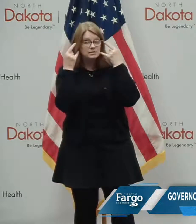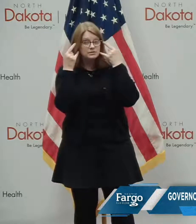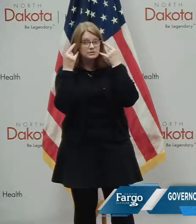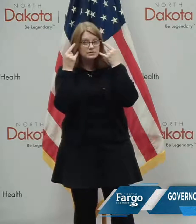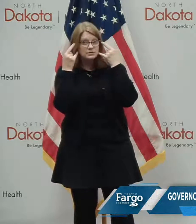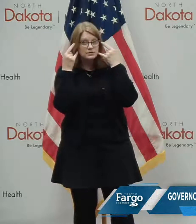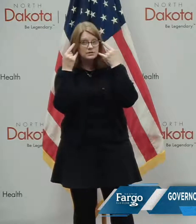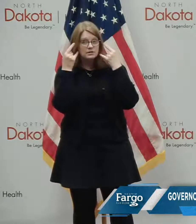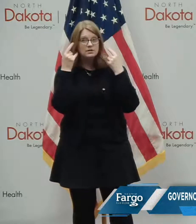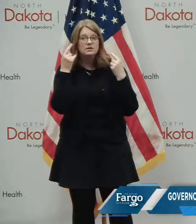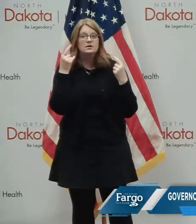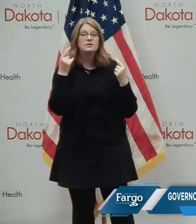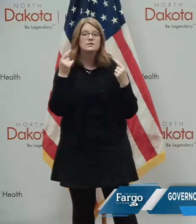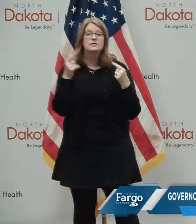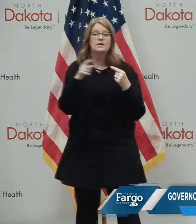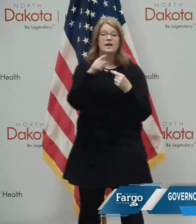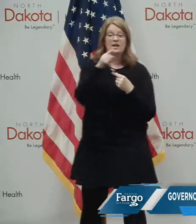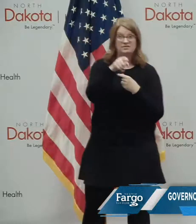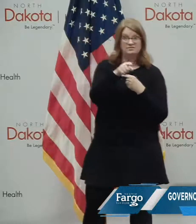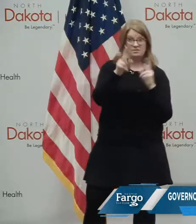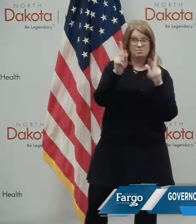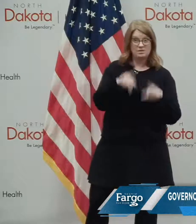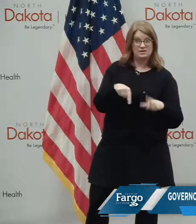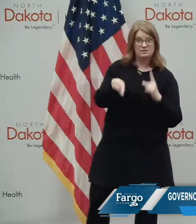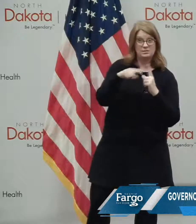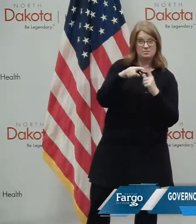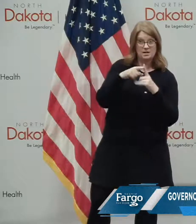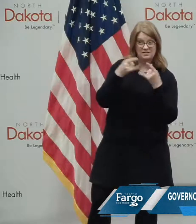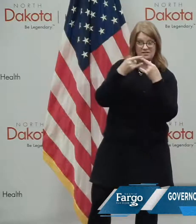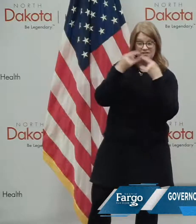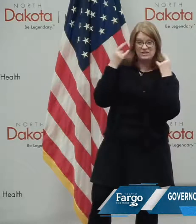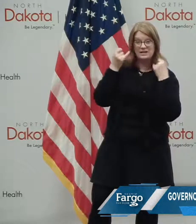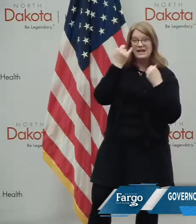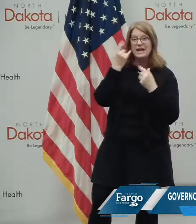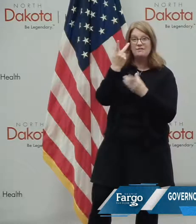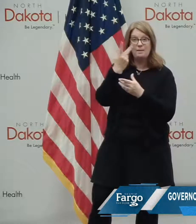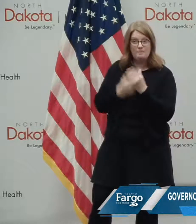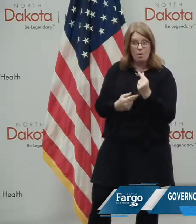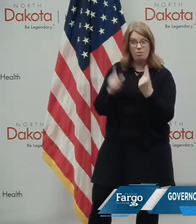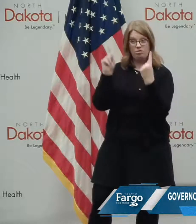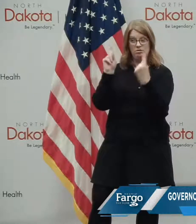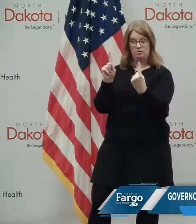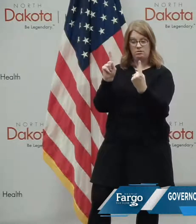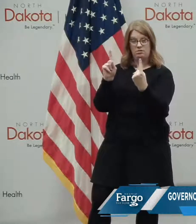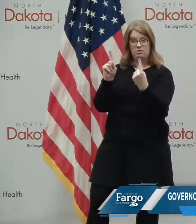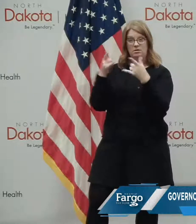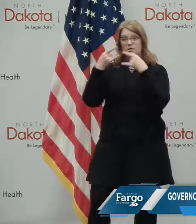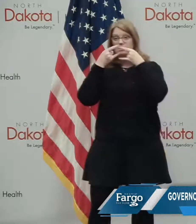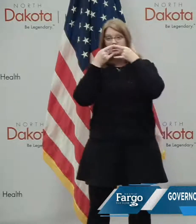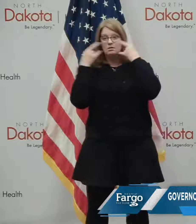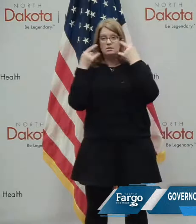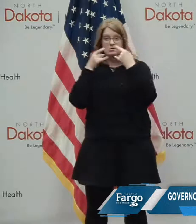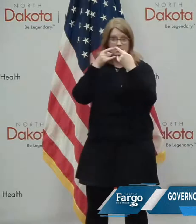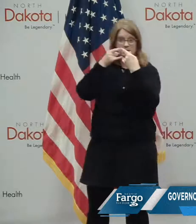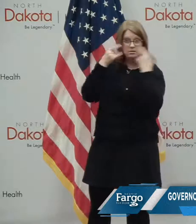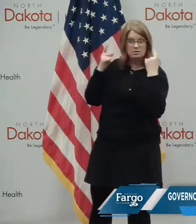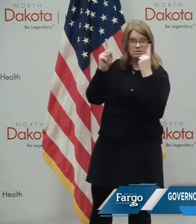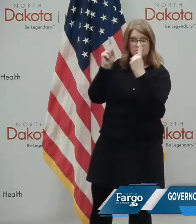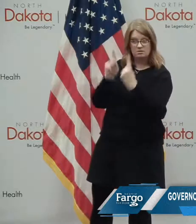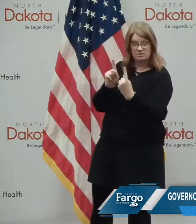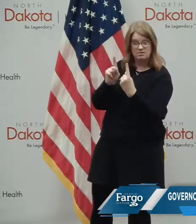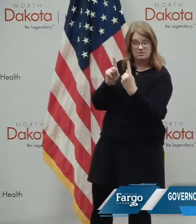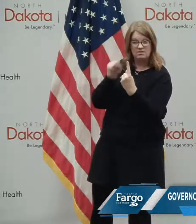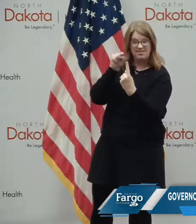was a positive case was also wearing a face covering. If those two people were exposed, were both wearing face coverings at the time of